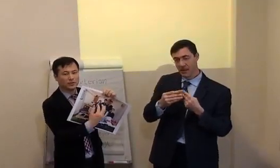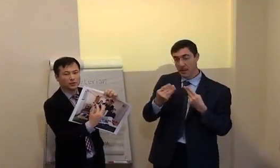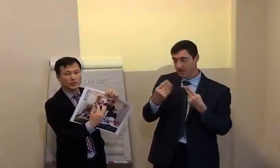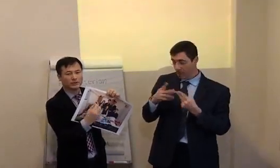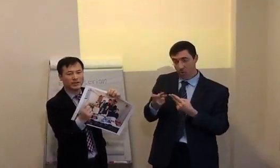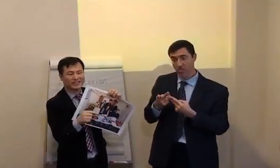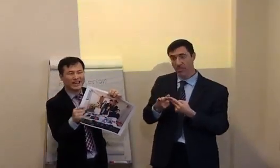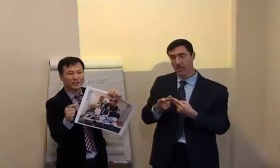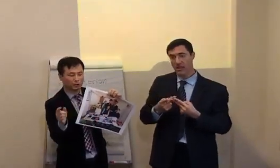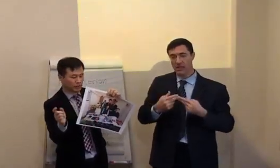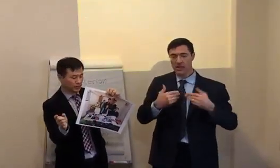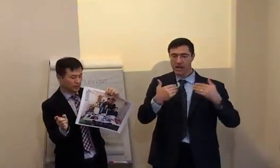church was Messianic church.